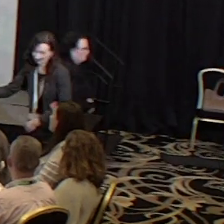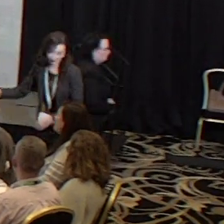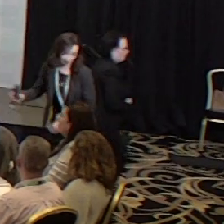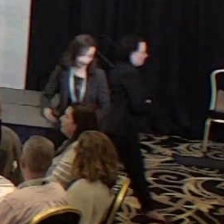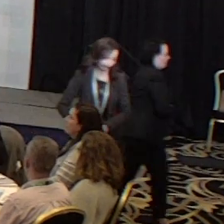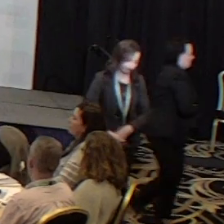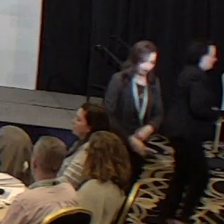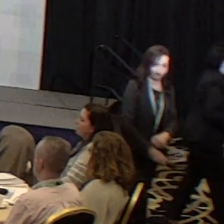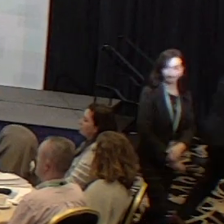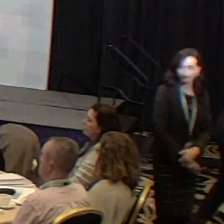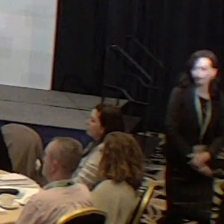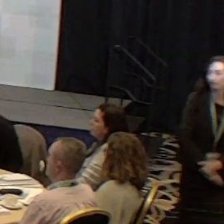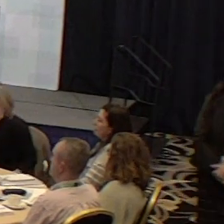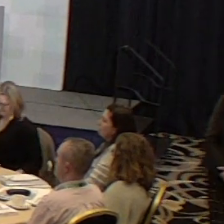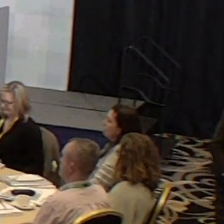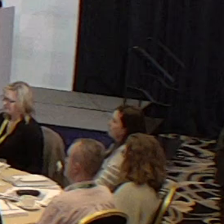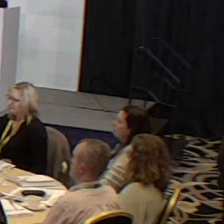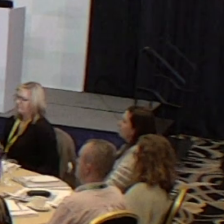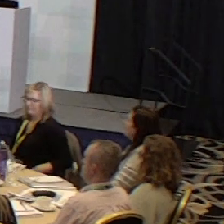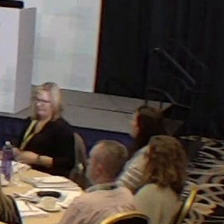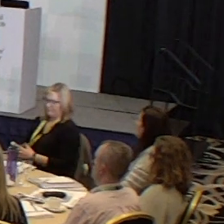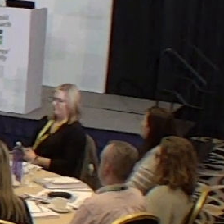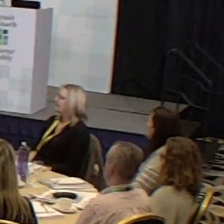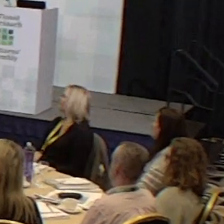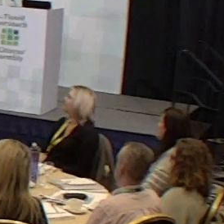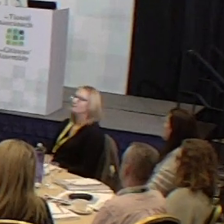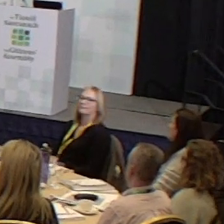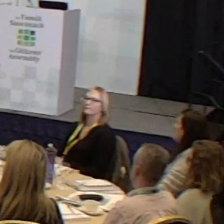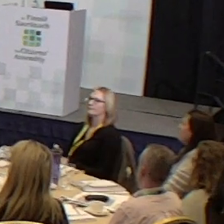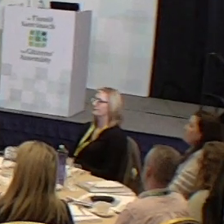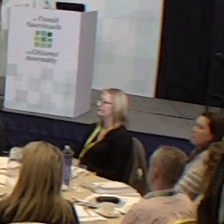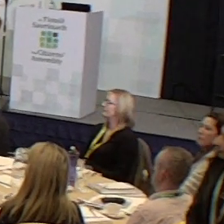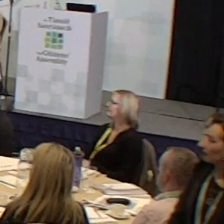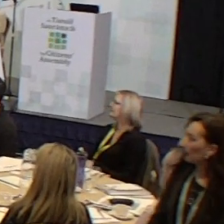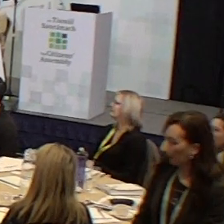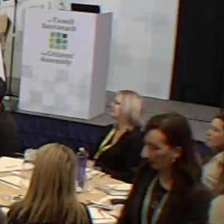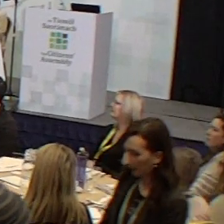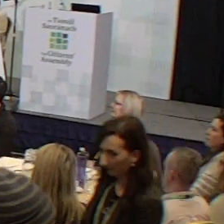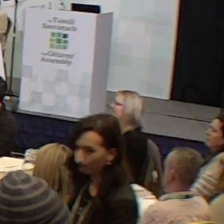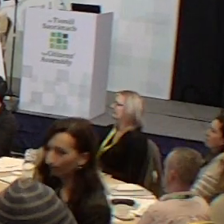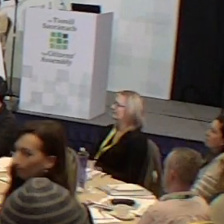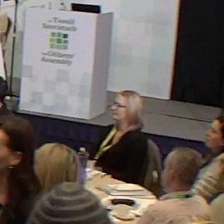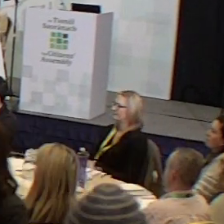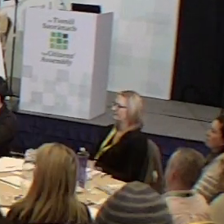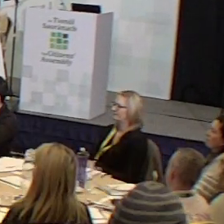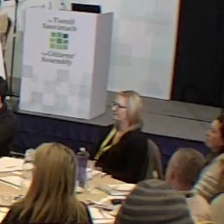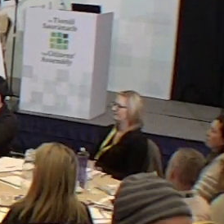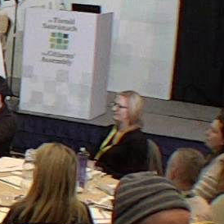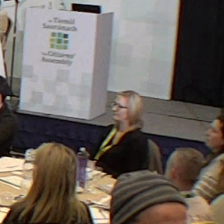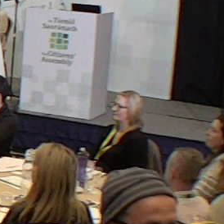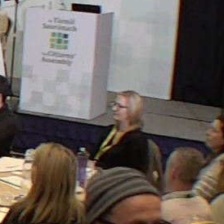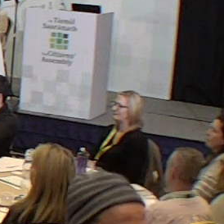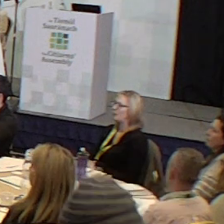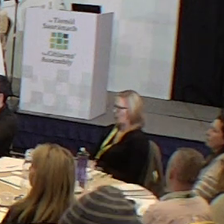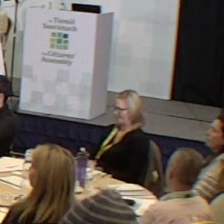Thank you, Chair. In relation to the first point, there was broad consensus from the citizens at this table that there